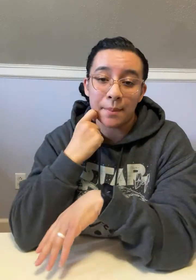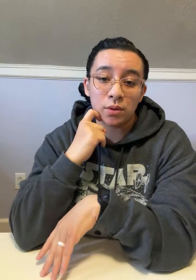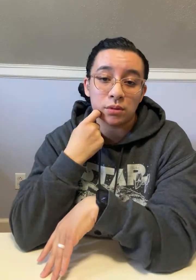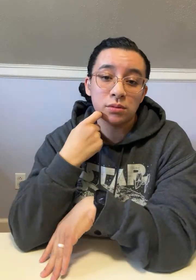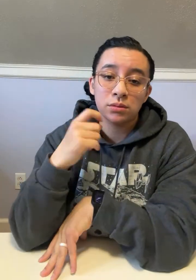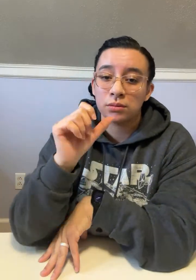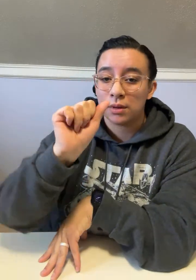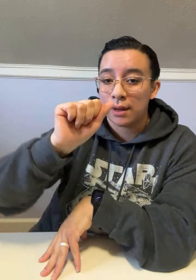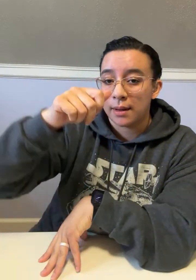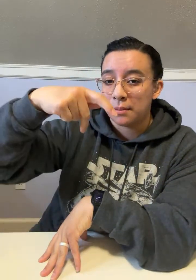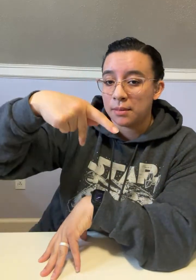apple.